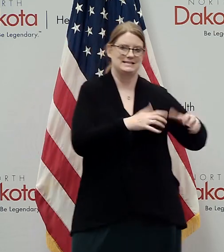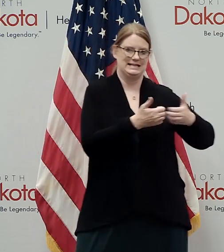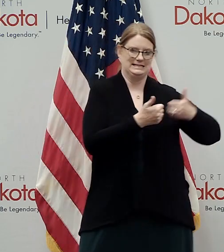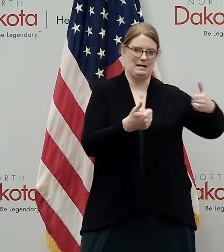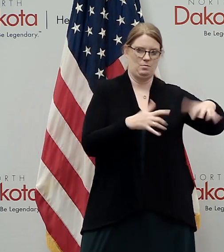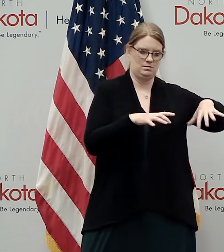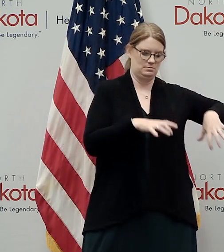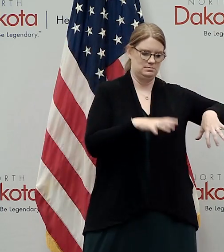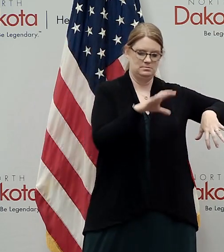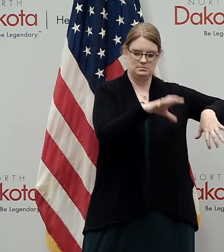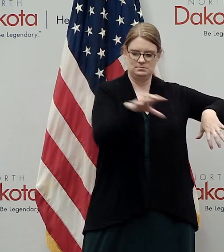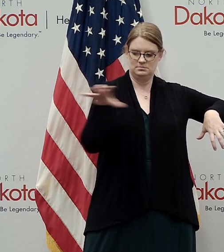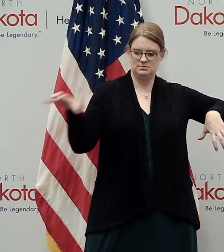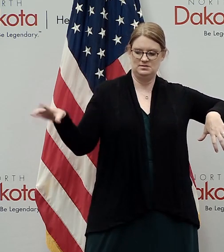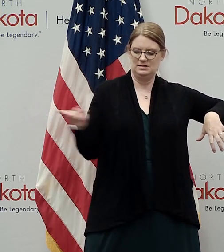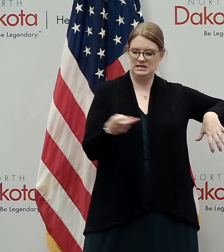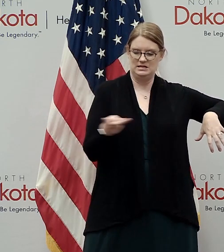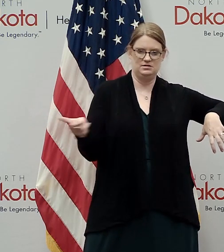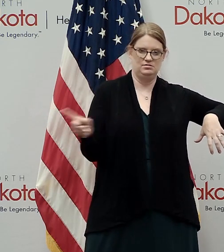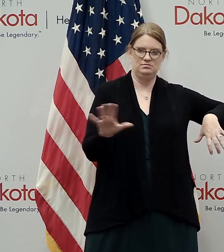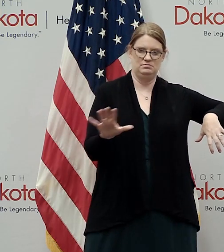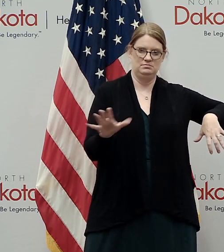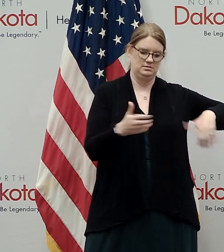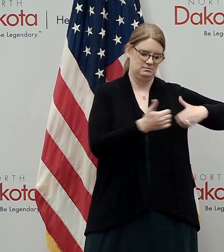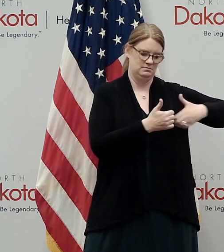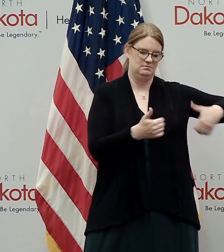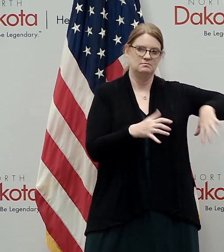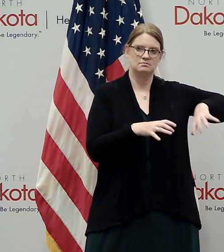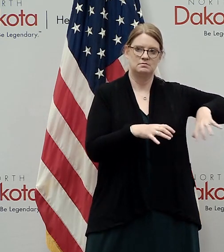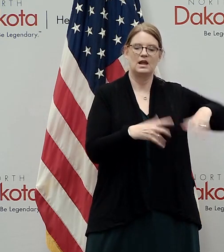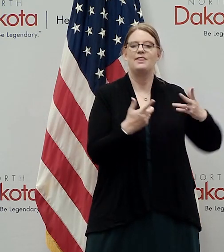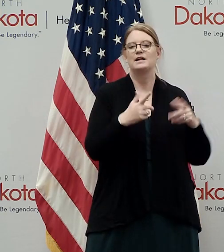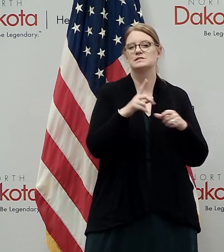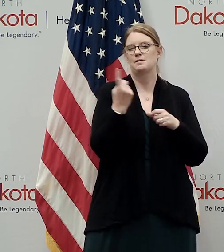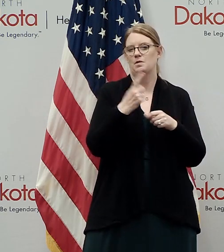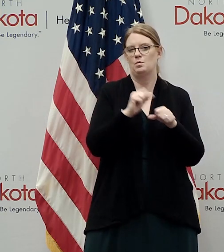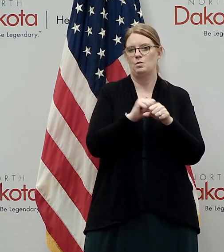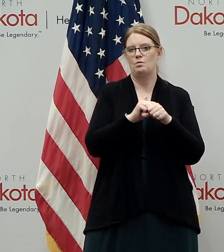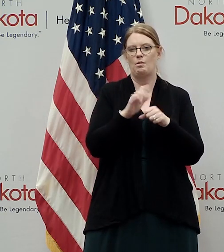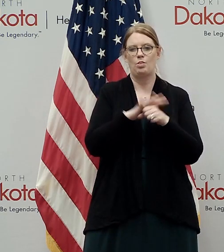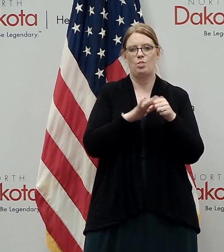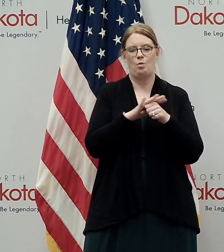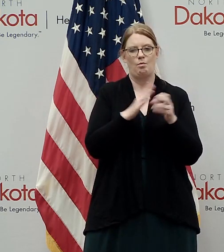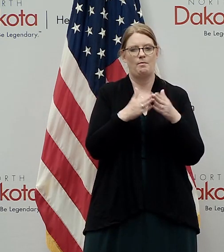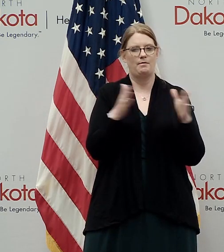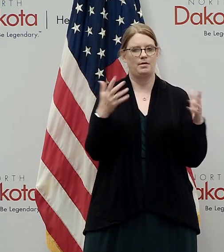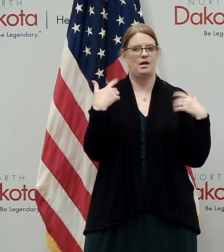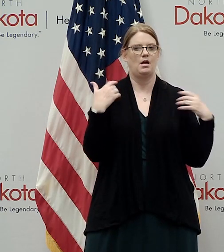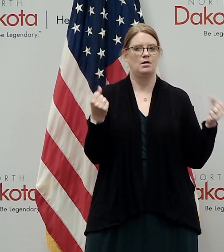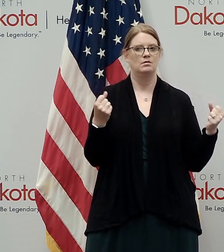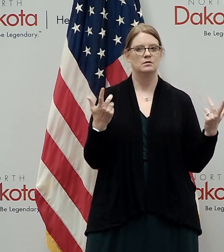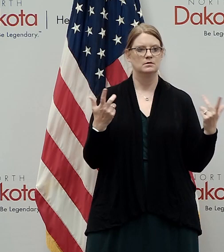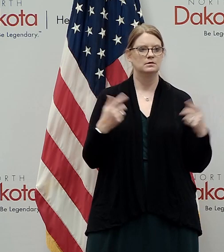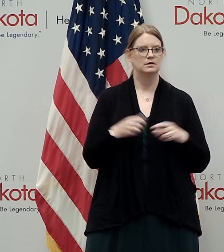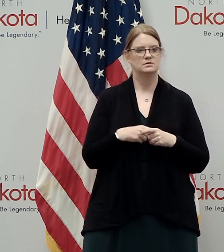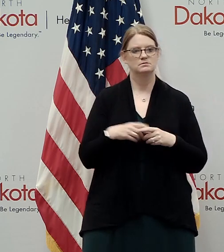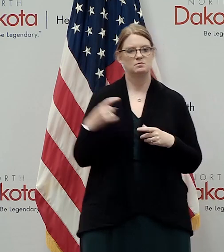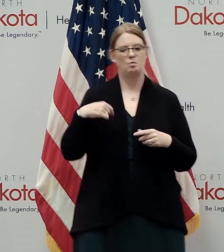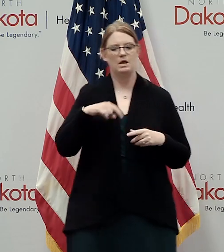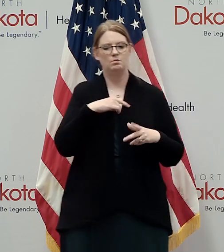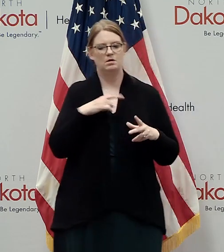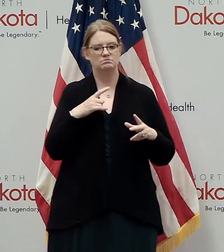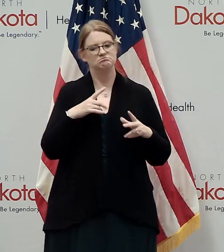of the capacity and the strategies that we work with local public health and with the state as we continue to monitor